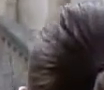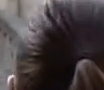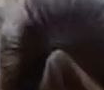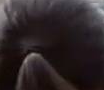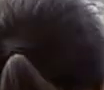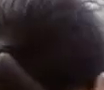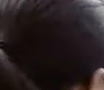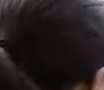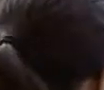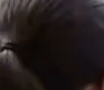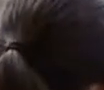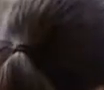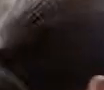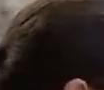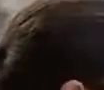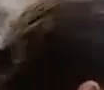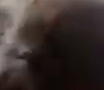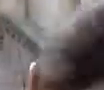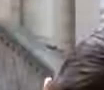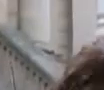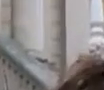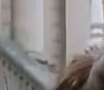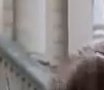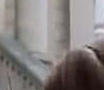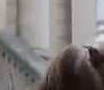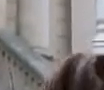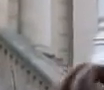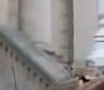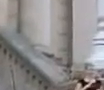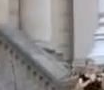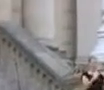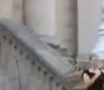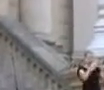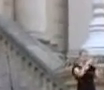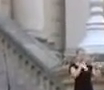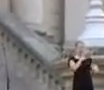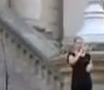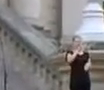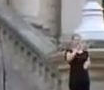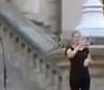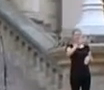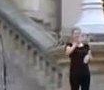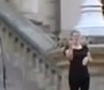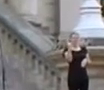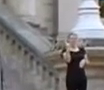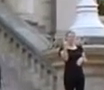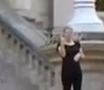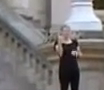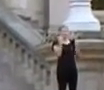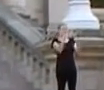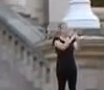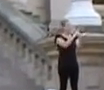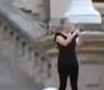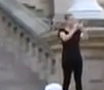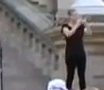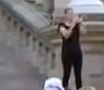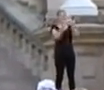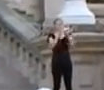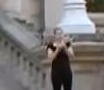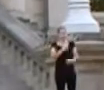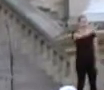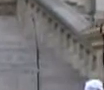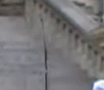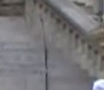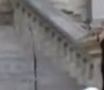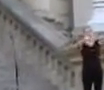A lot of the argument, unfortunately, there wasn't much debate in committee on House Bill 5711. In fact, many women, many doctors, many women organizations were denied